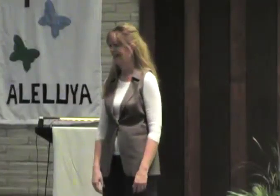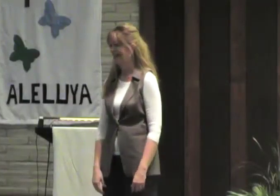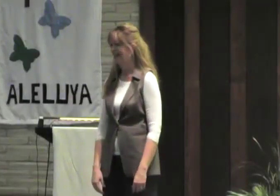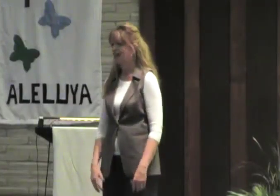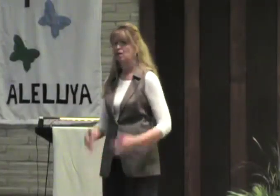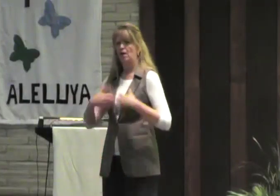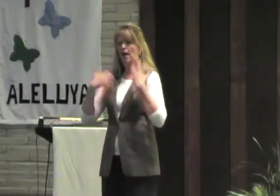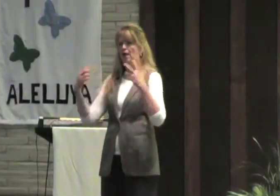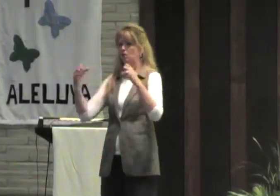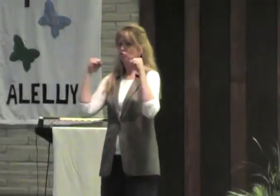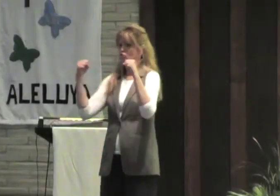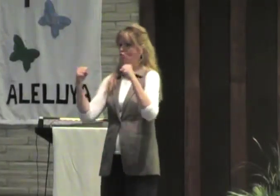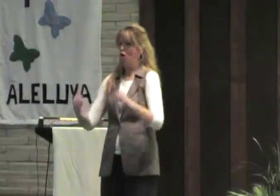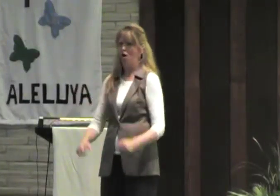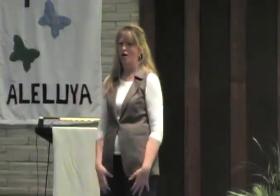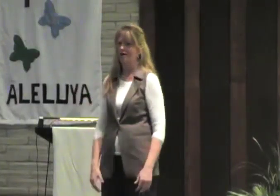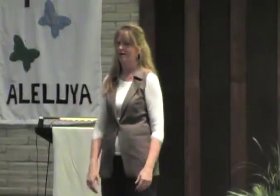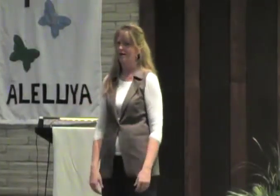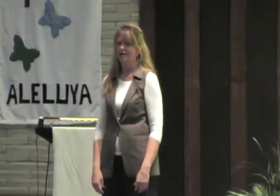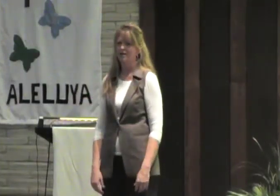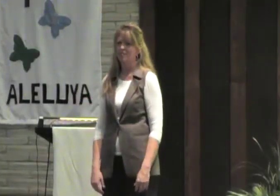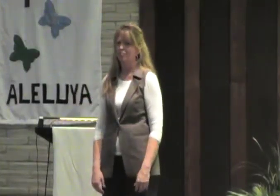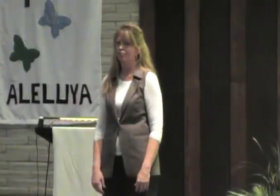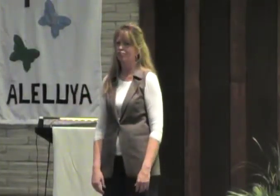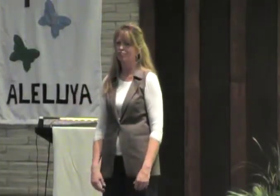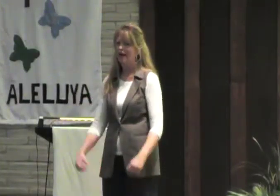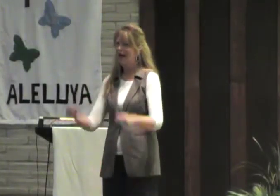out. Anger is strong.